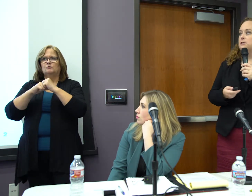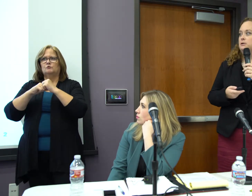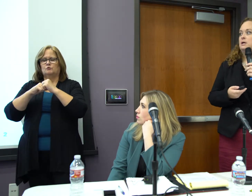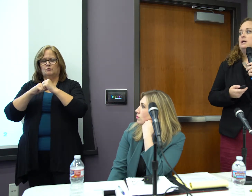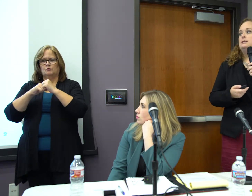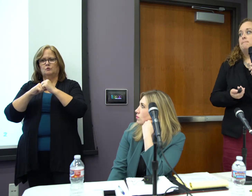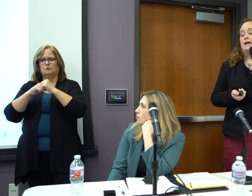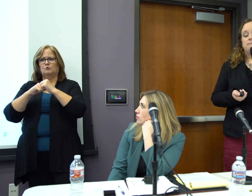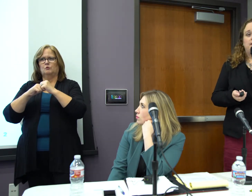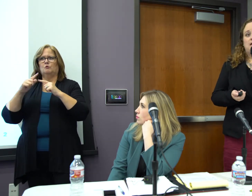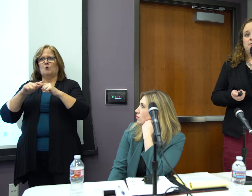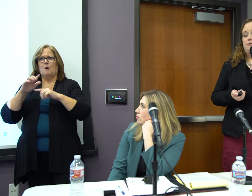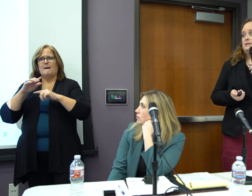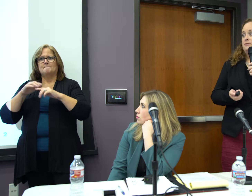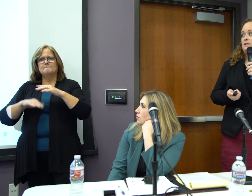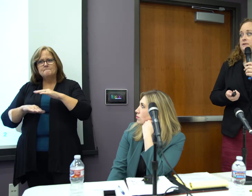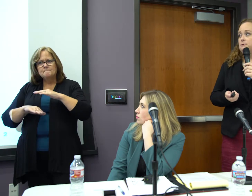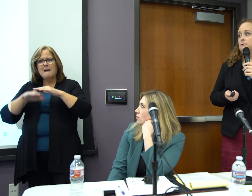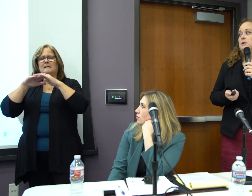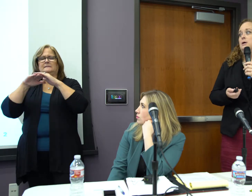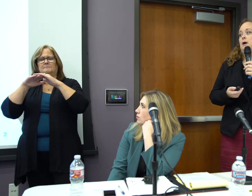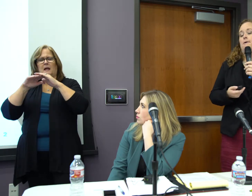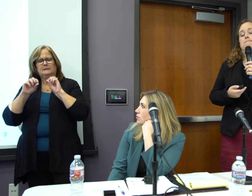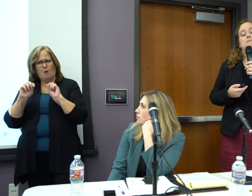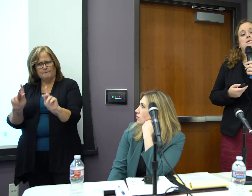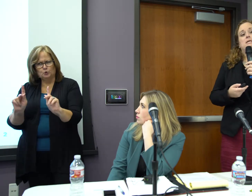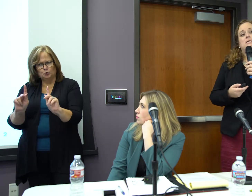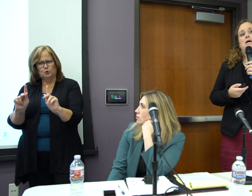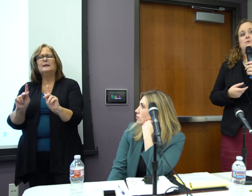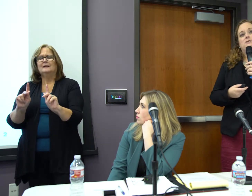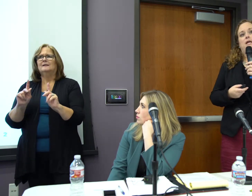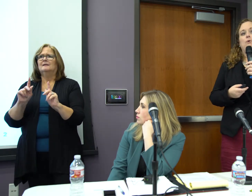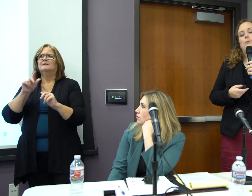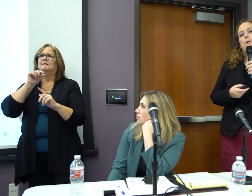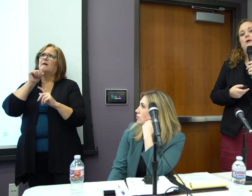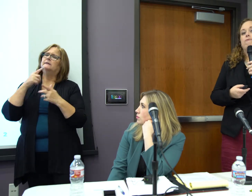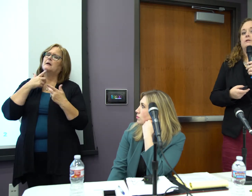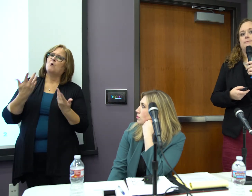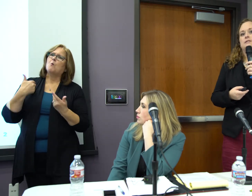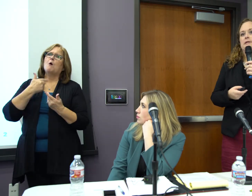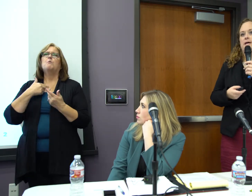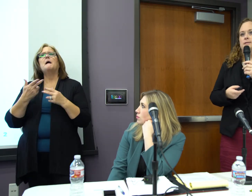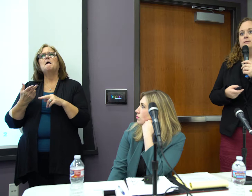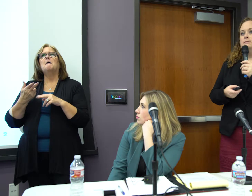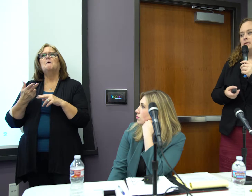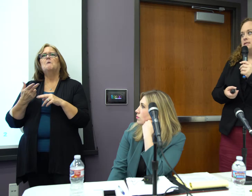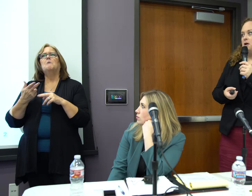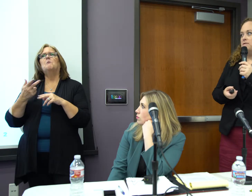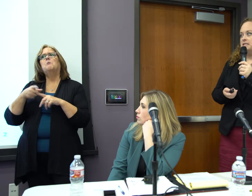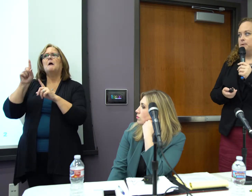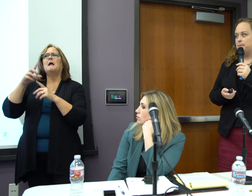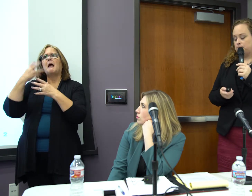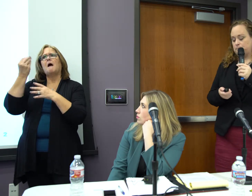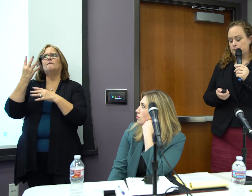be structured to maximize opportunities for an individual, and it's not sort of saying like, okay, well, we went out 4 times this week, that's